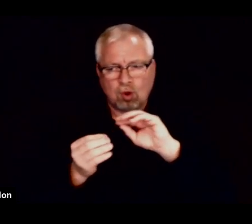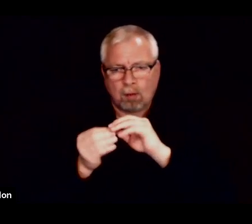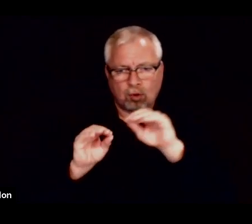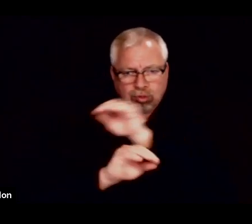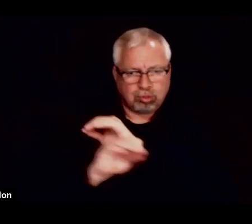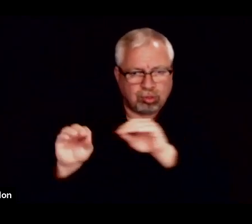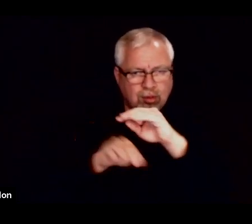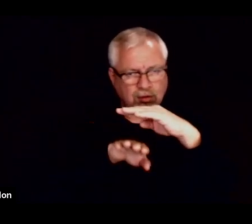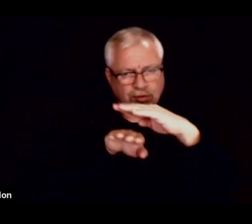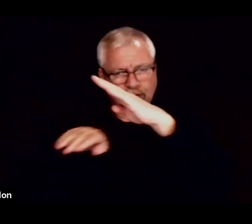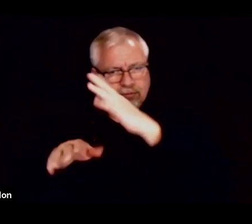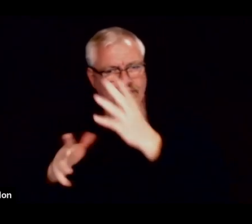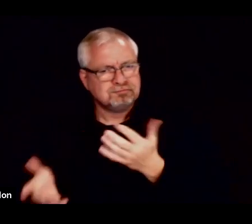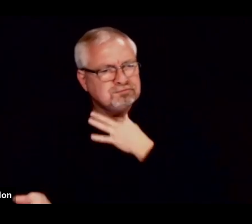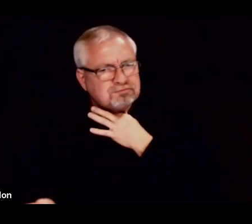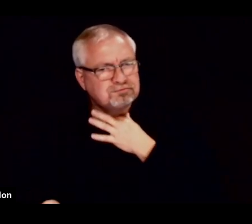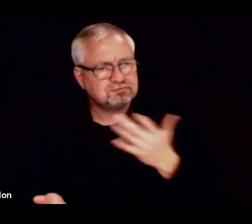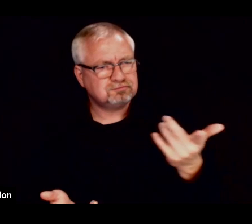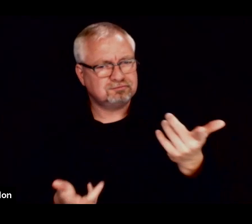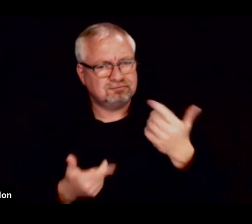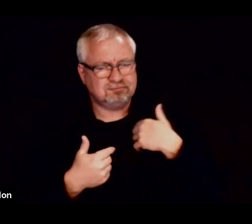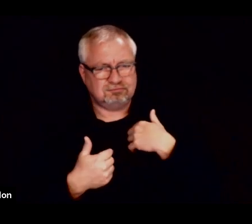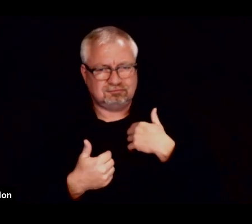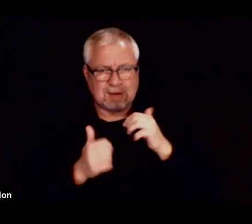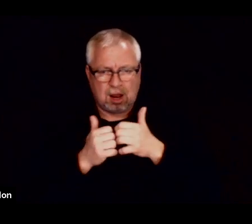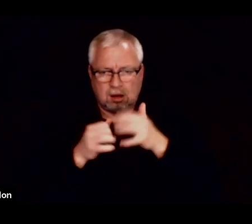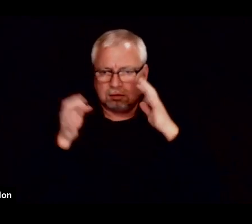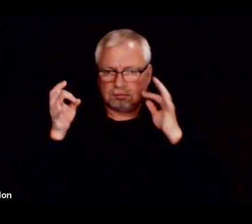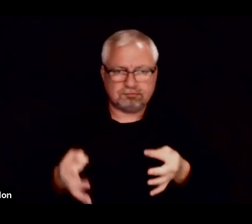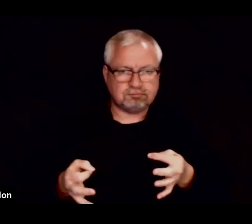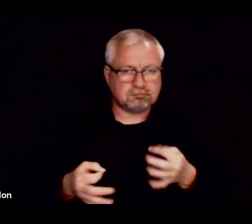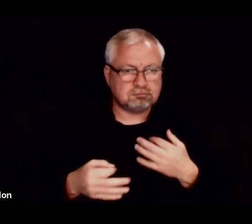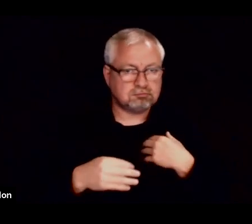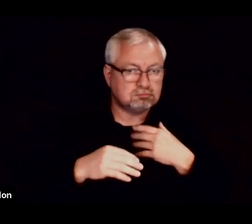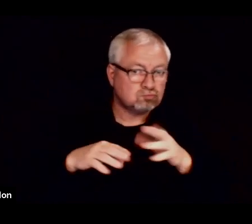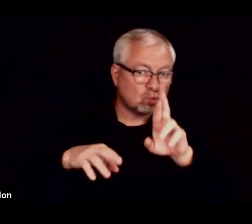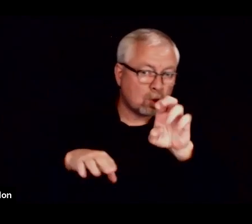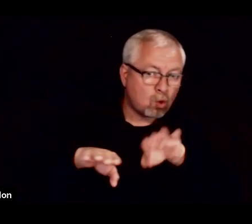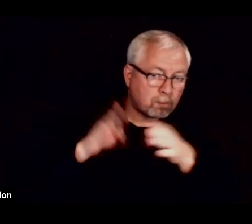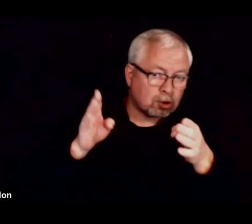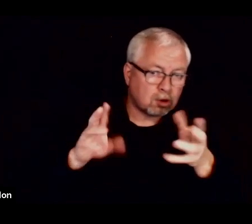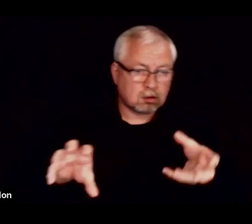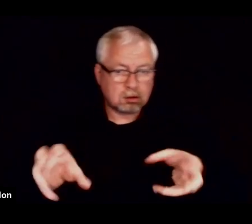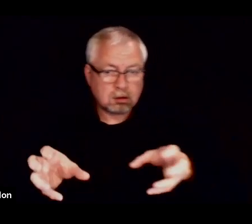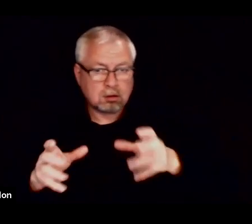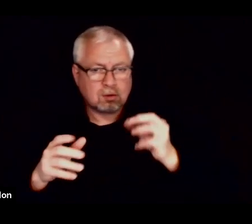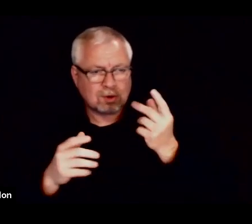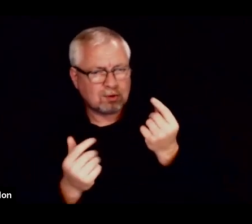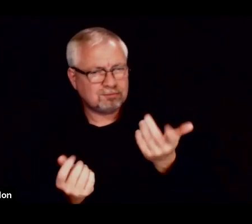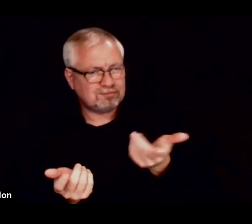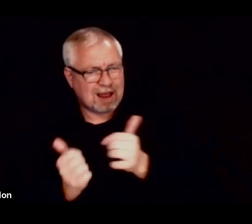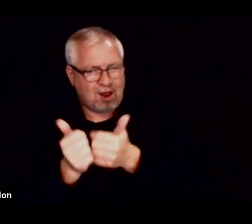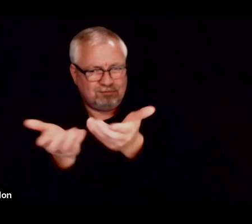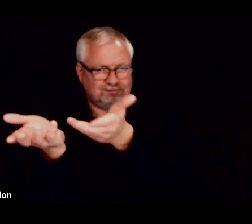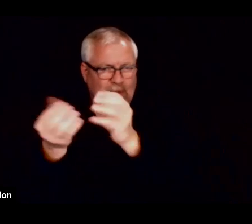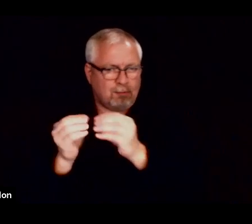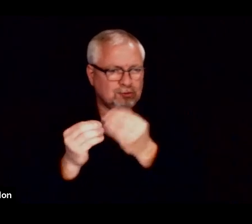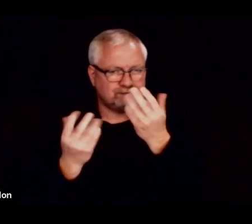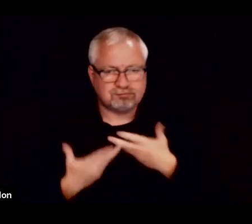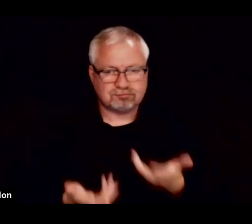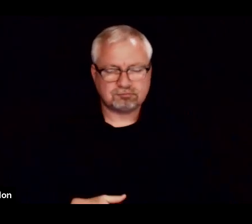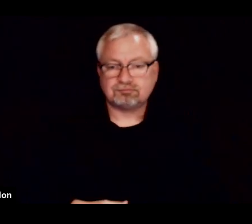restrictions? Thank you for that really careful question. We're delighted that people are paying really close attention to the